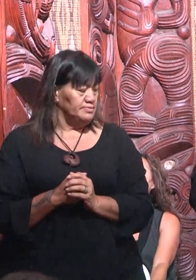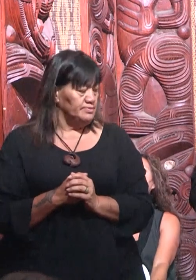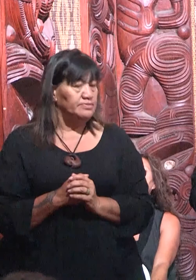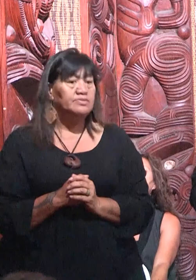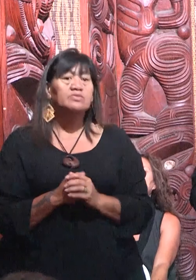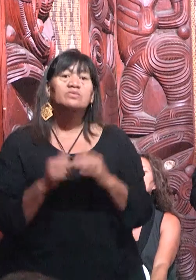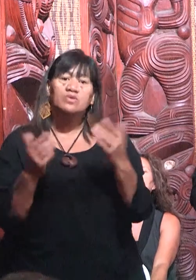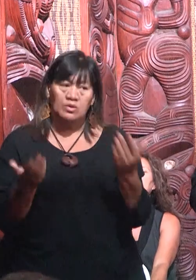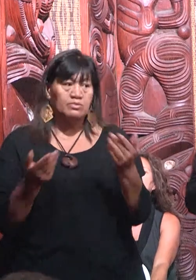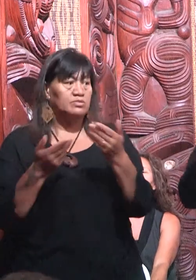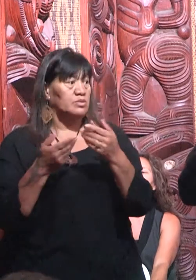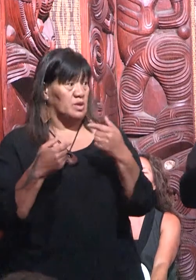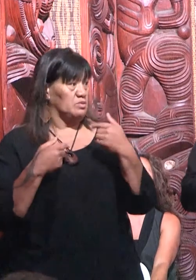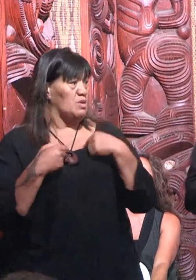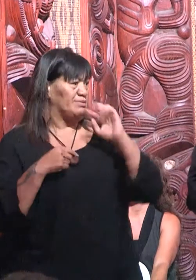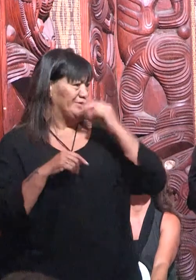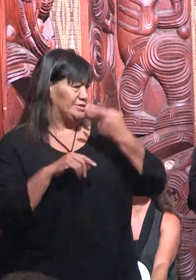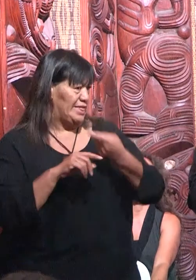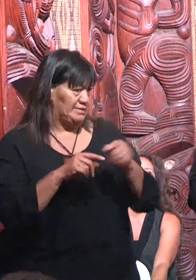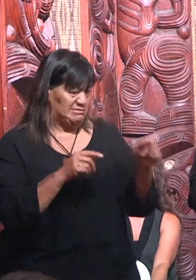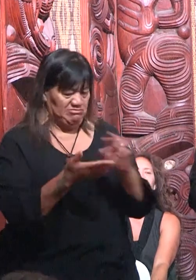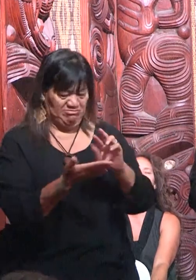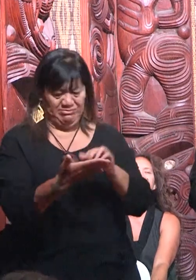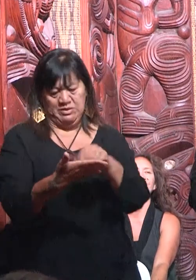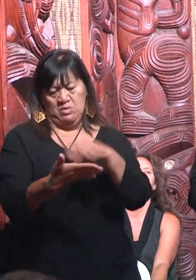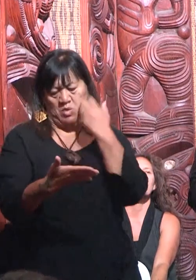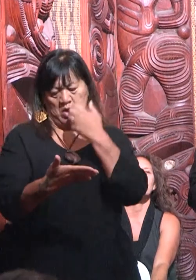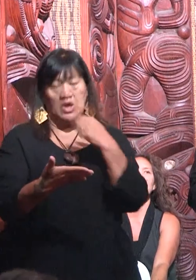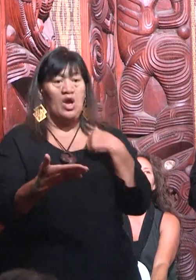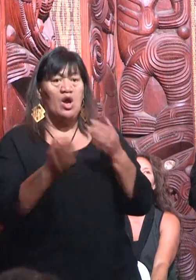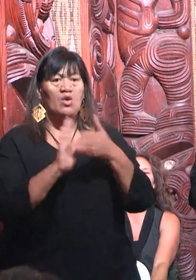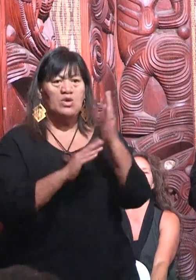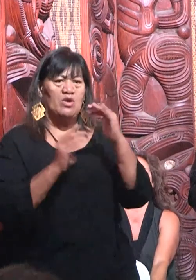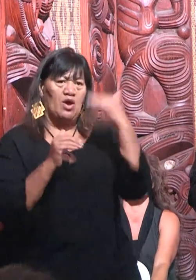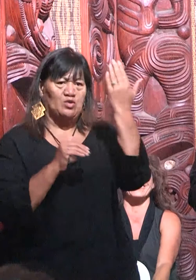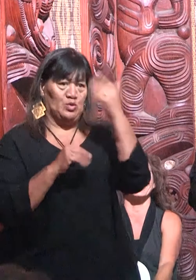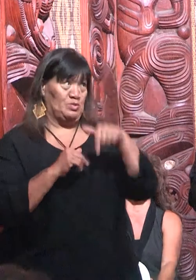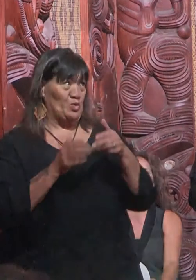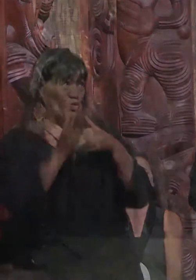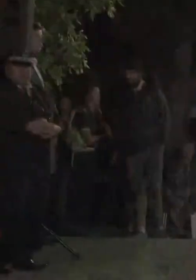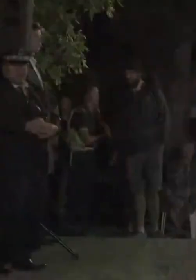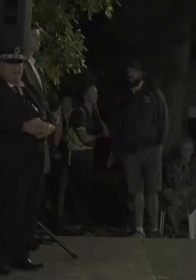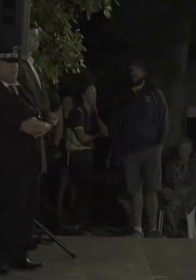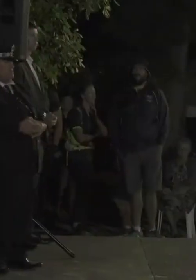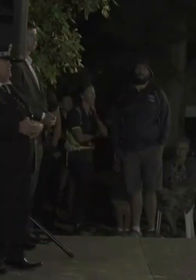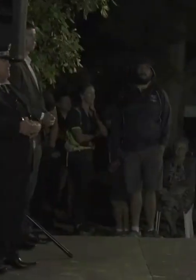Do you remember the Treaty of Waitangi? This is my own translation, by the way. I went to Whangaroa College.